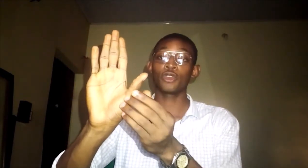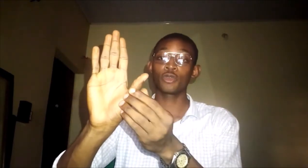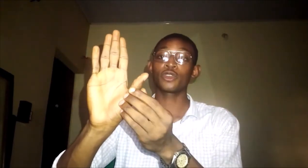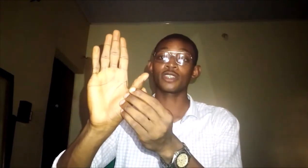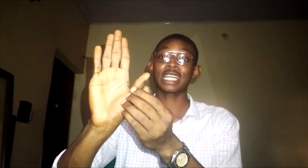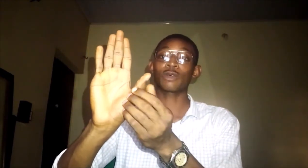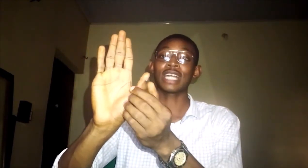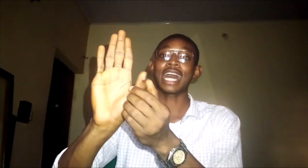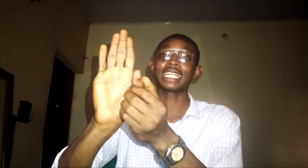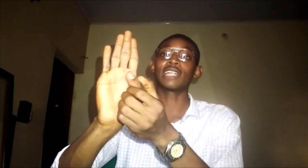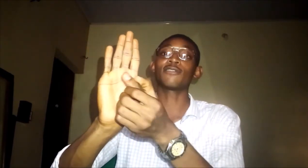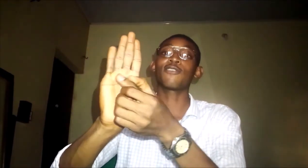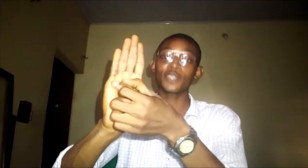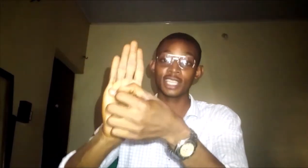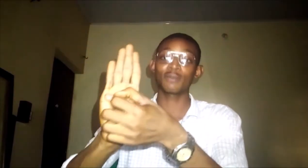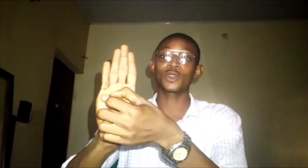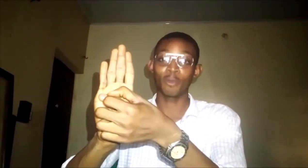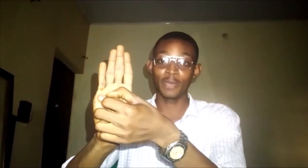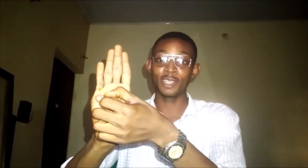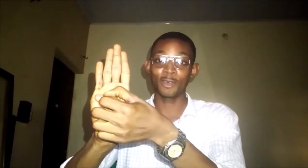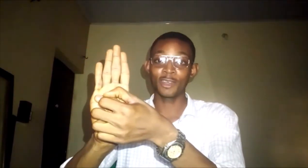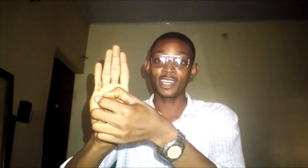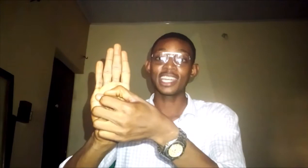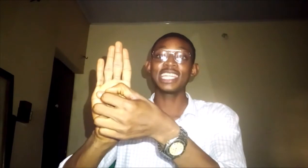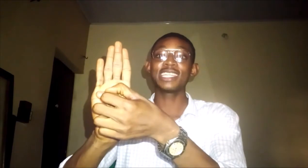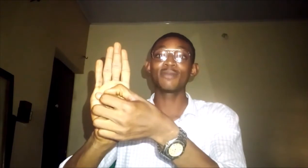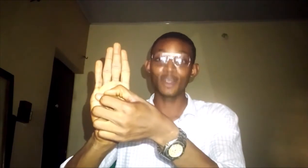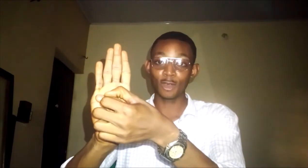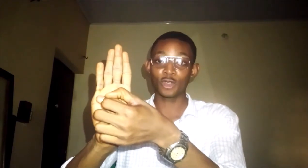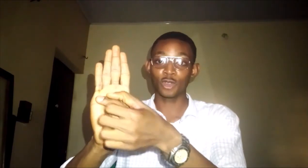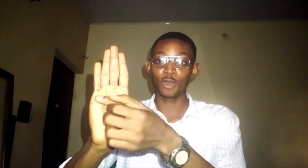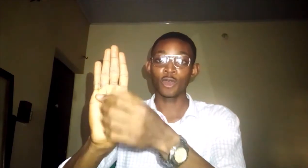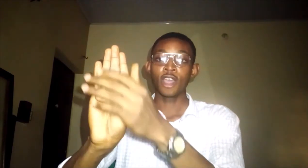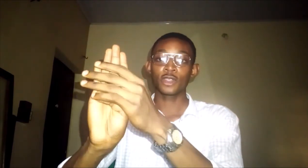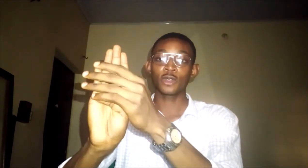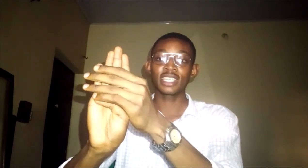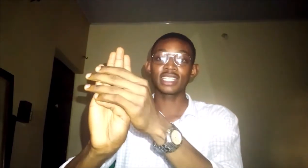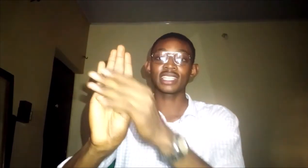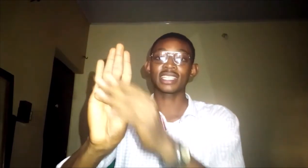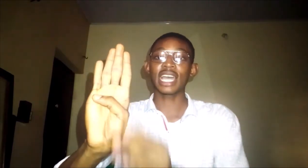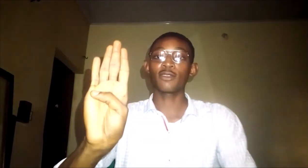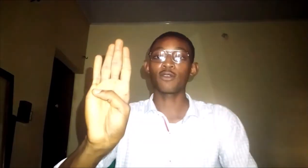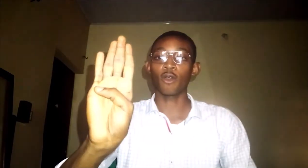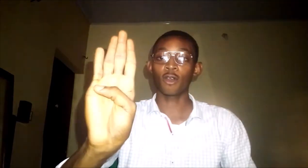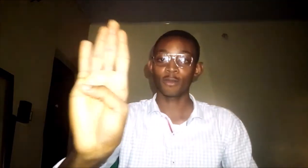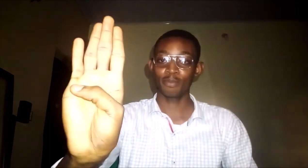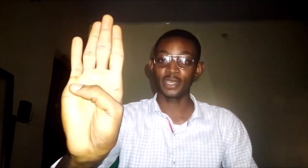use your second hand and force him to obey you. He belongs to you. So this is the sign for B.